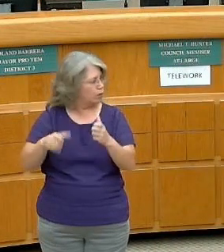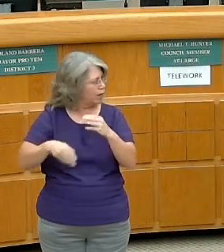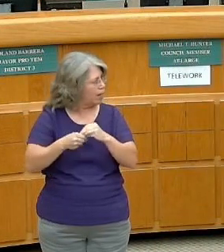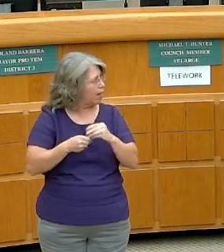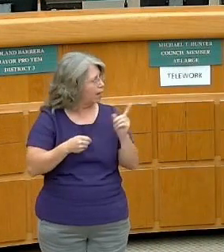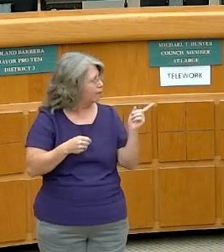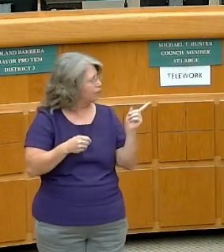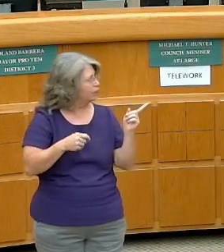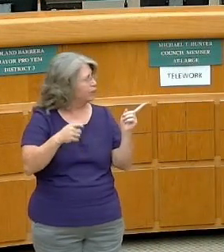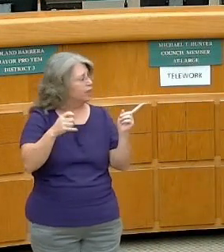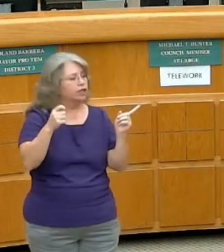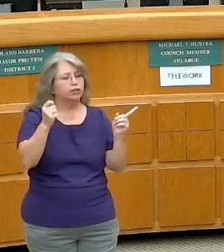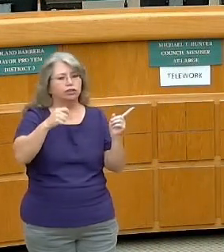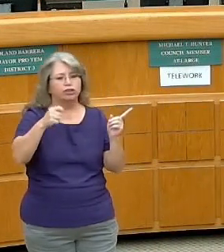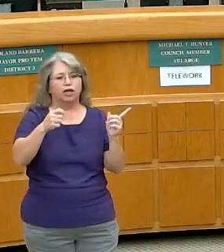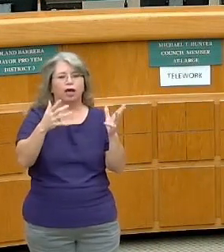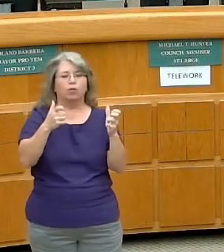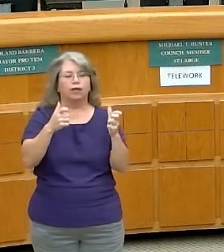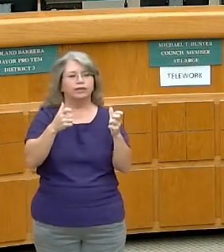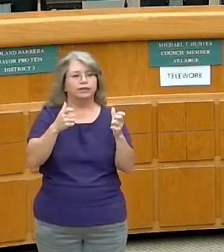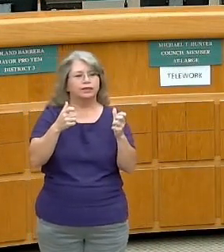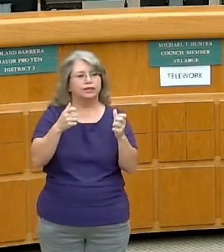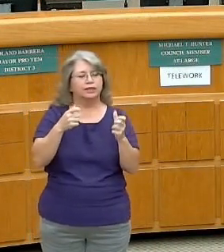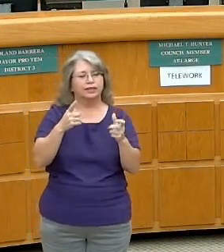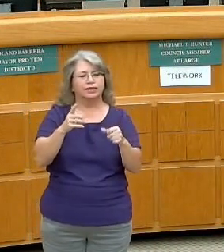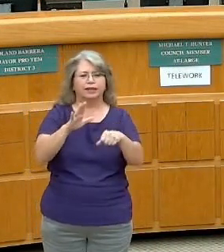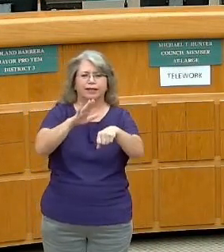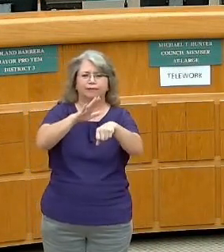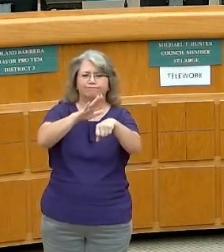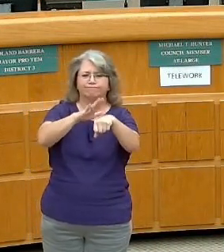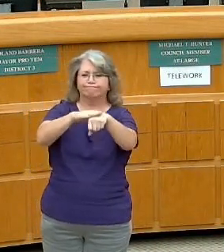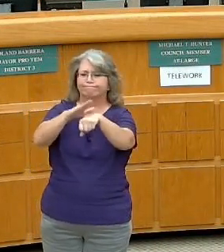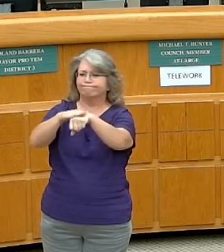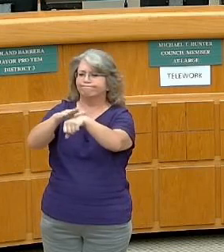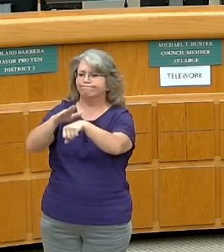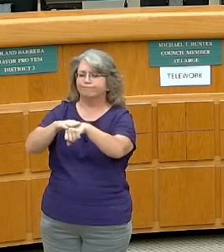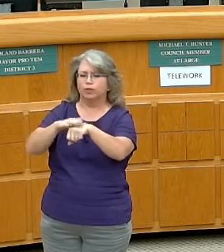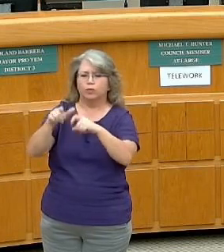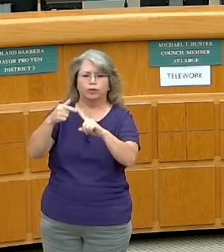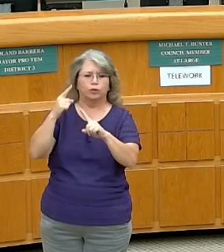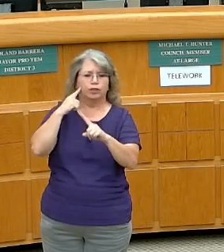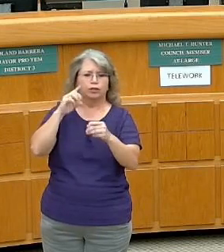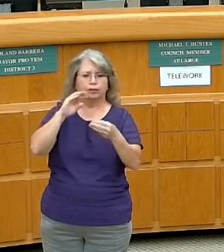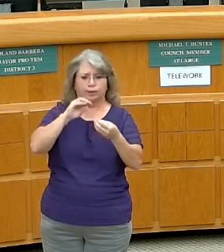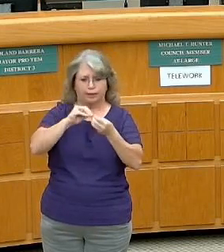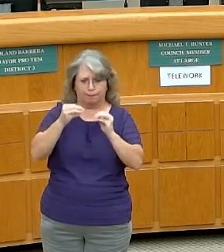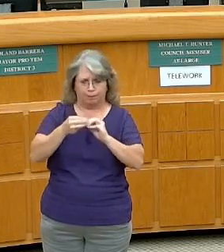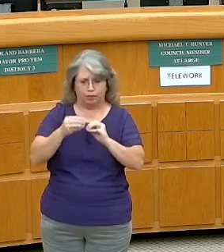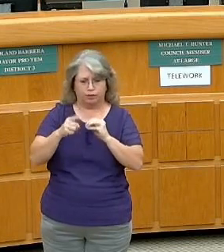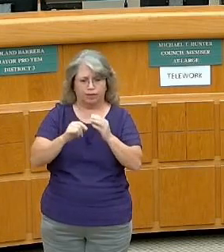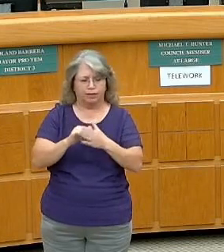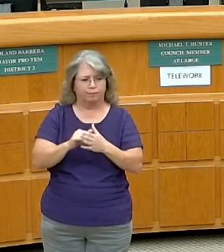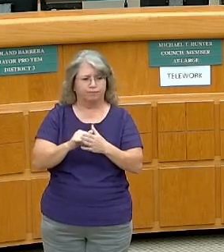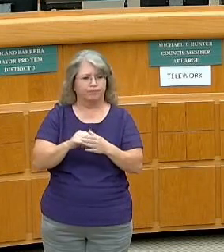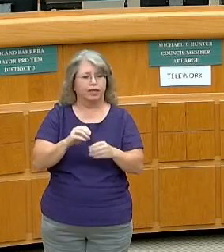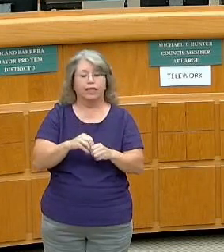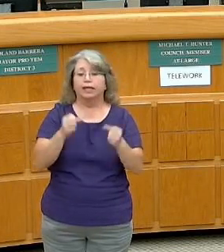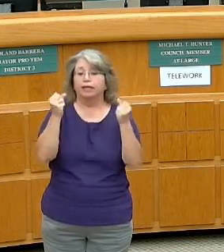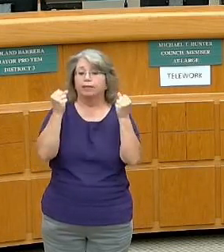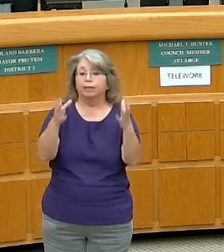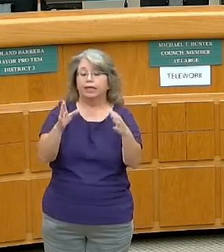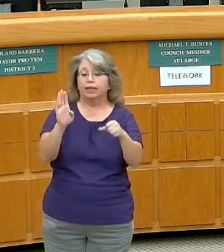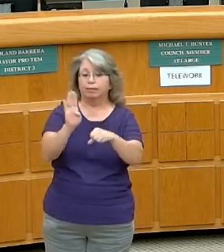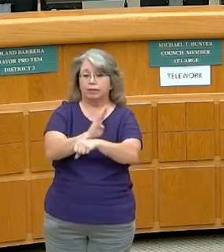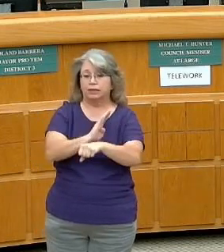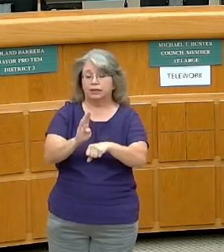issue a cautionary tale of numbers like that. You know, in lots of businesses, numbers are